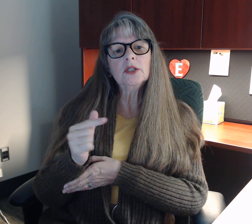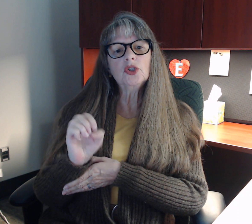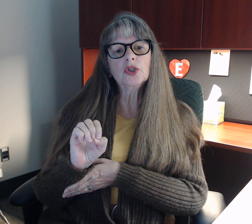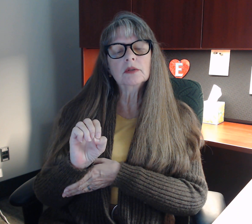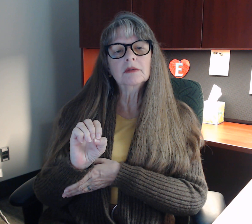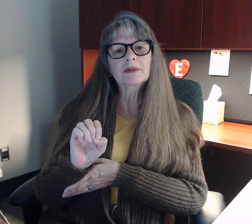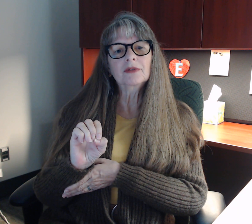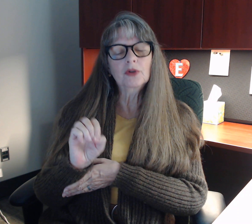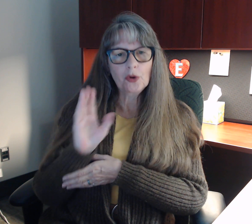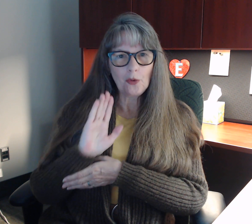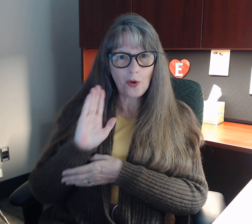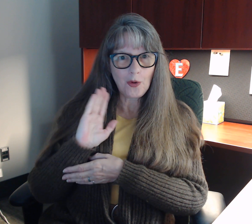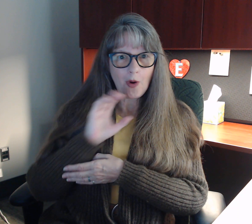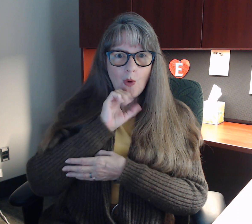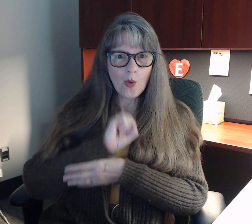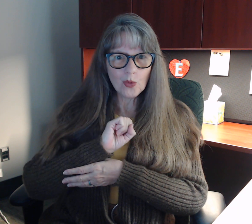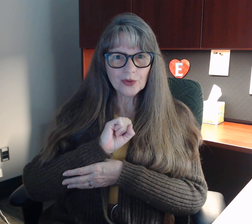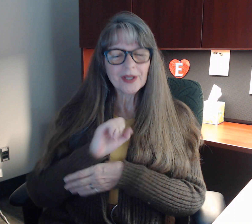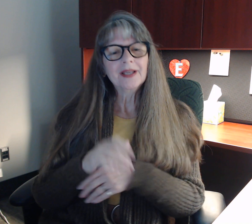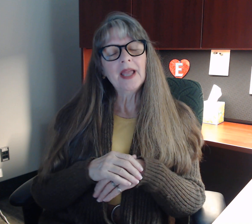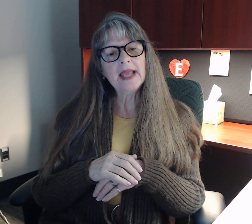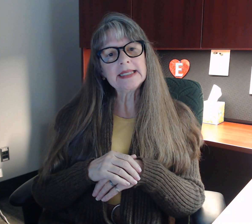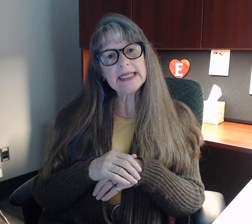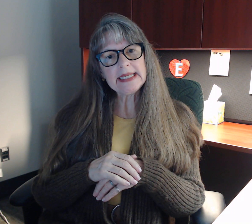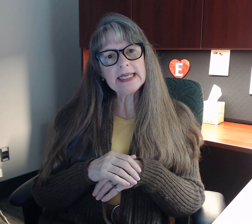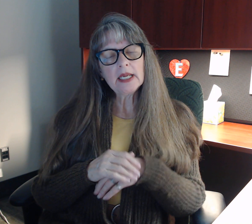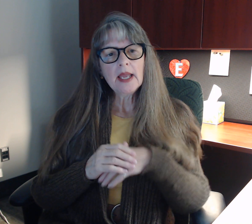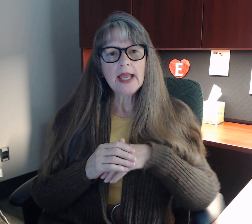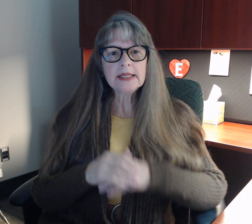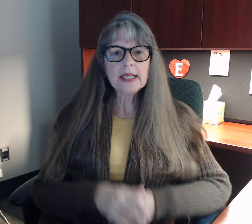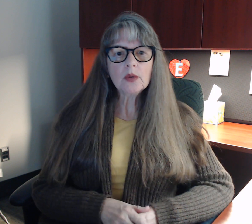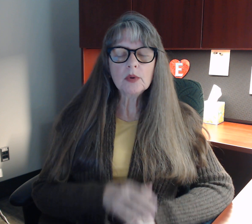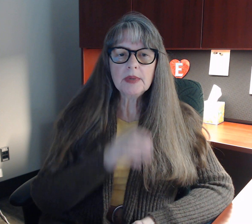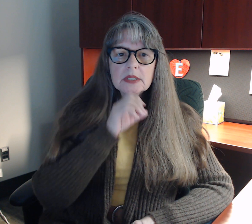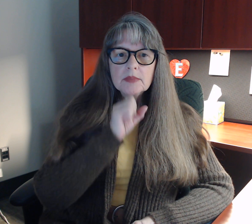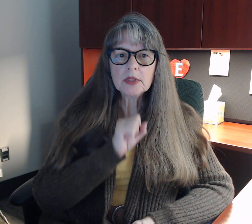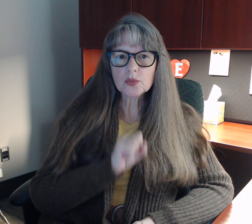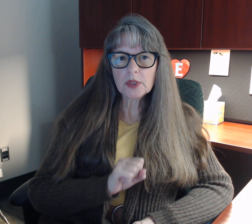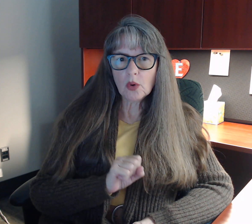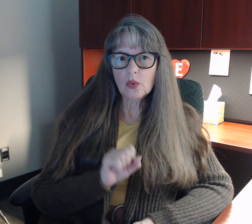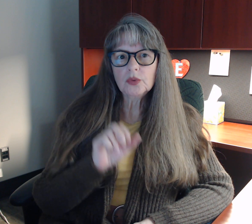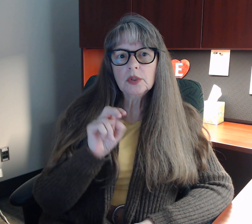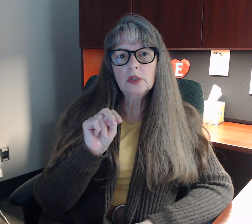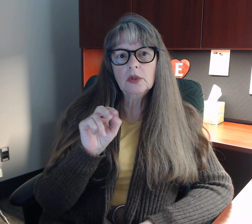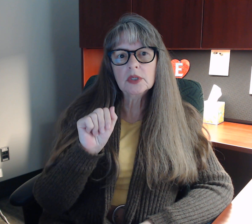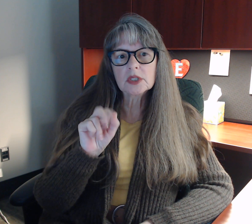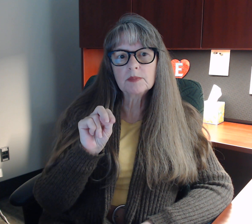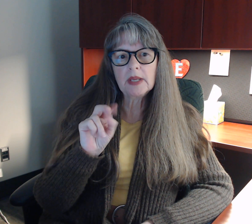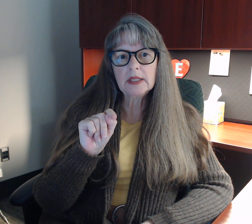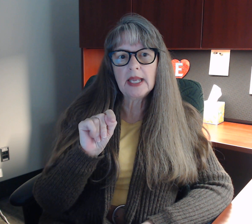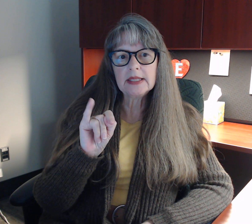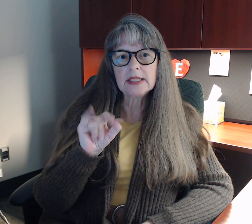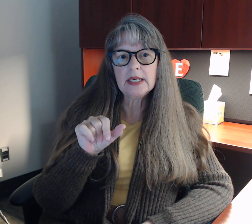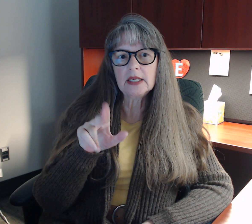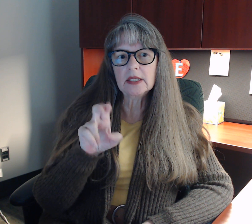vintage, you know, old, antique. Antique would be something that's really old, and you could spell it antique, and it's,